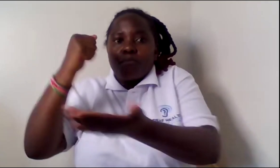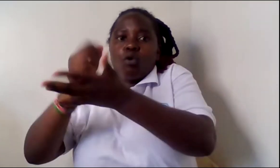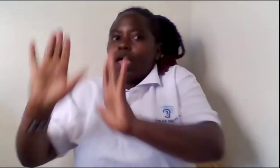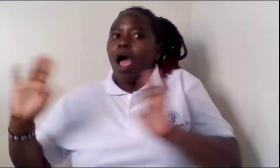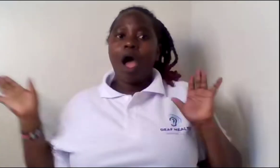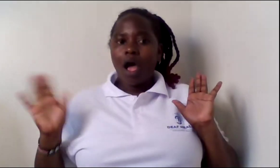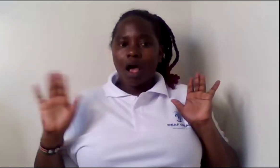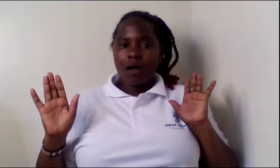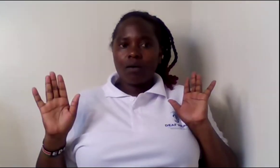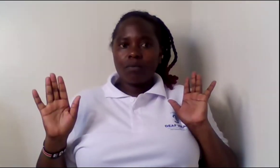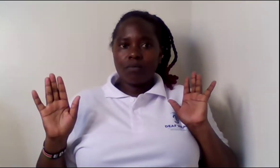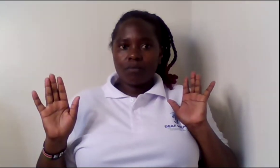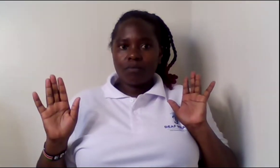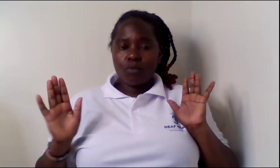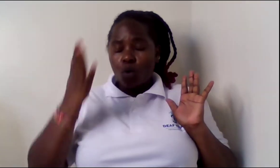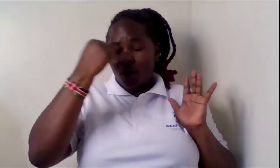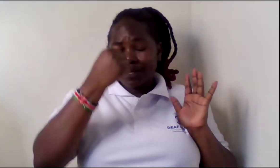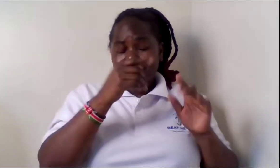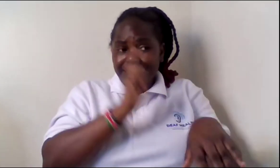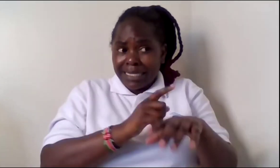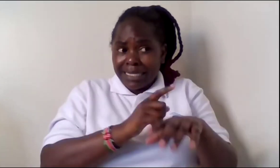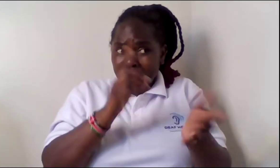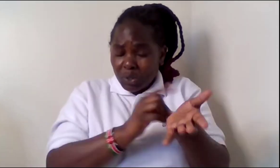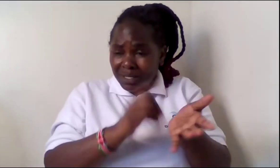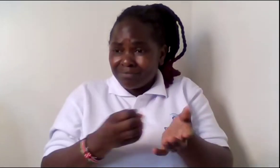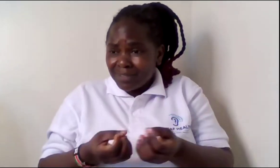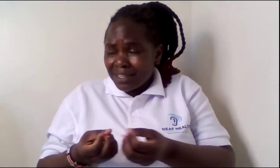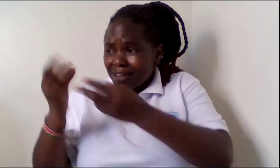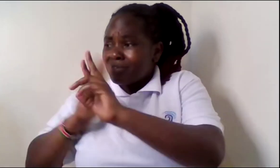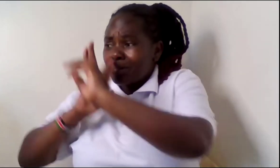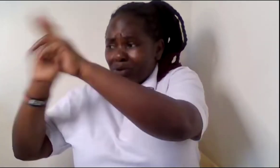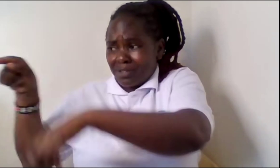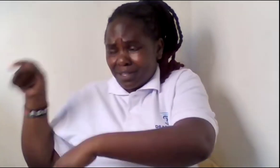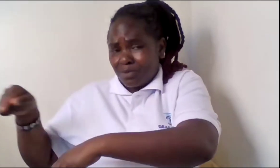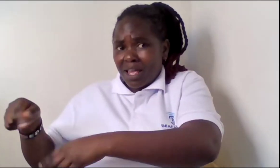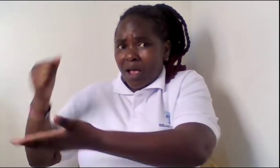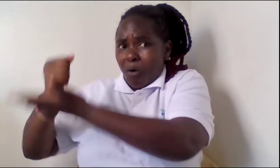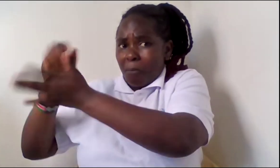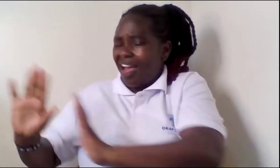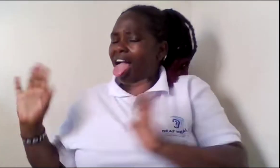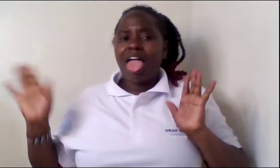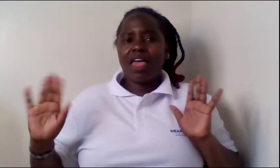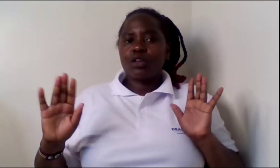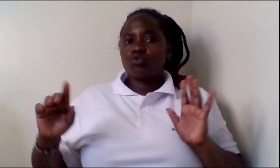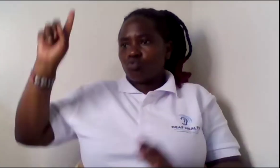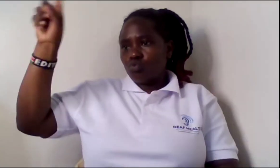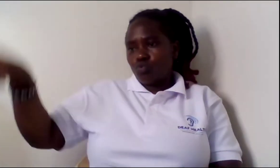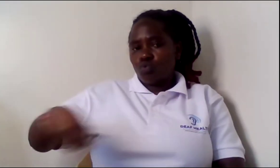if there's a case of a doctor giving the results to the employer, that is illegal. And the truth is you can actually be taken to court